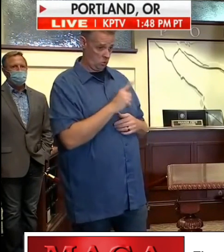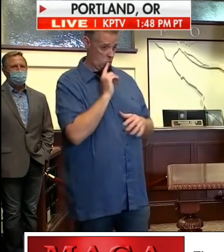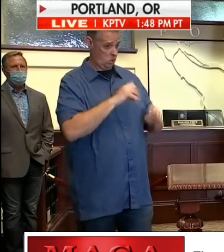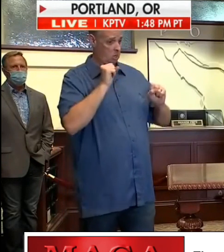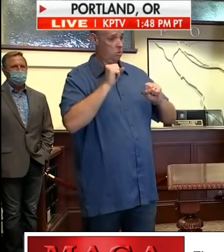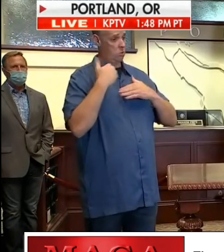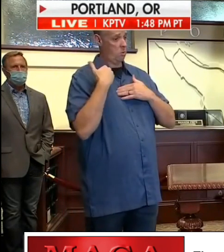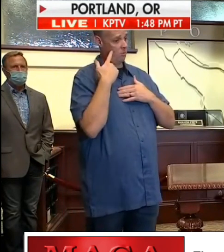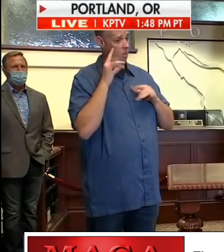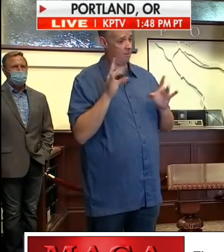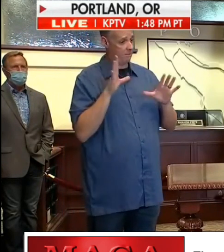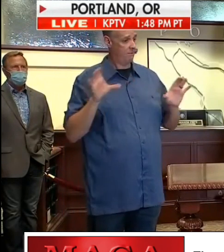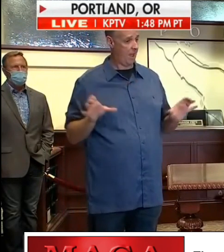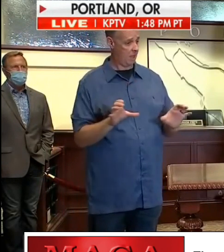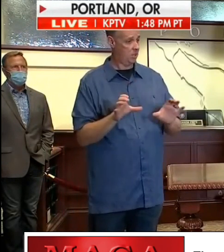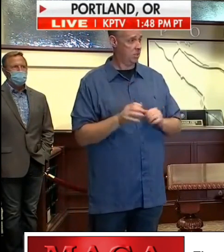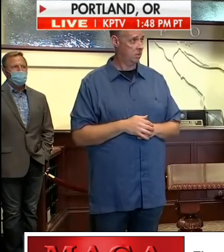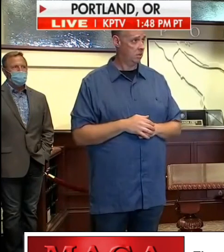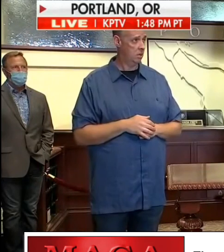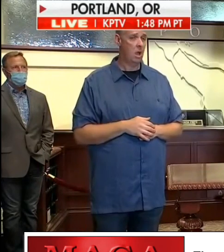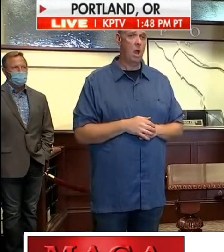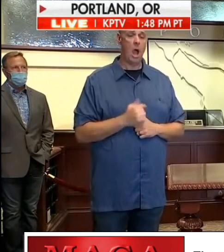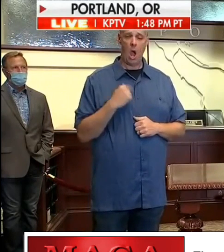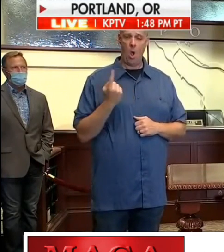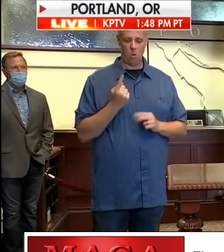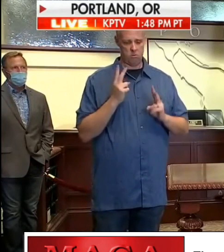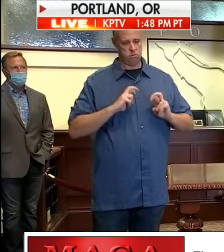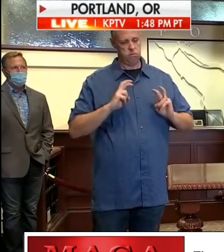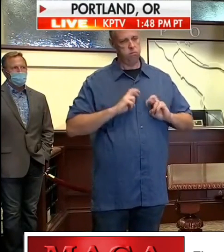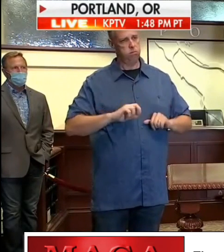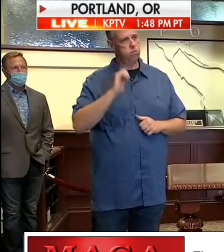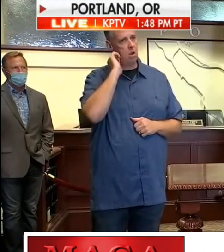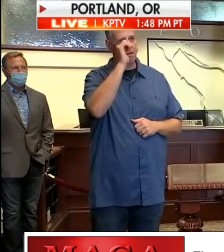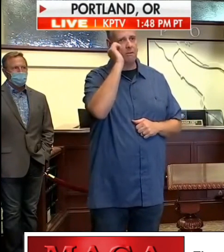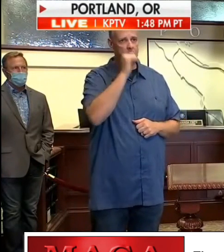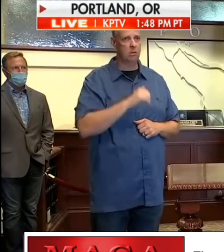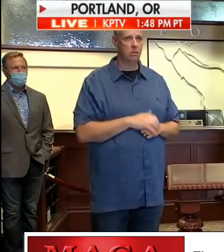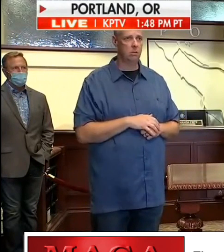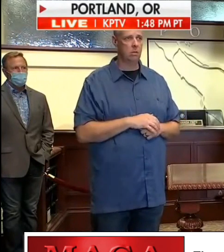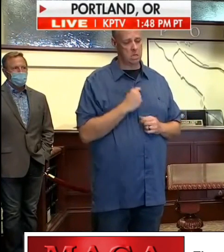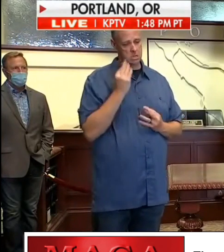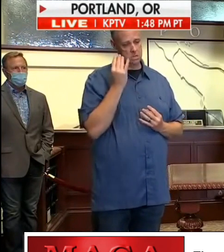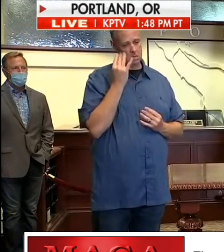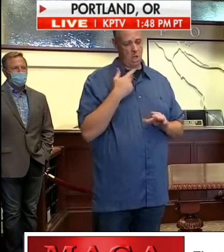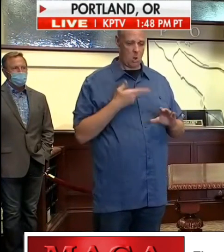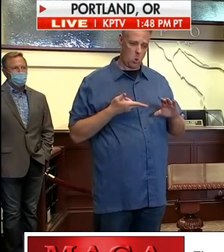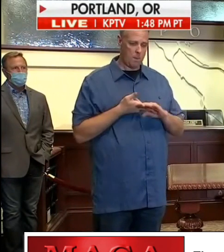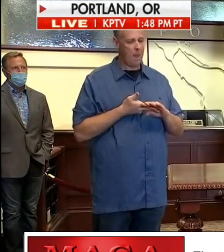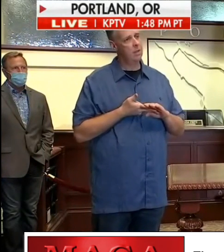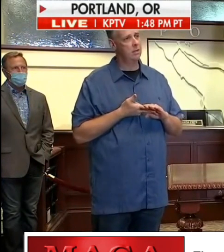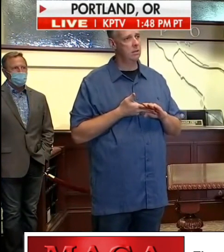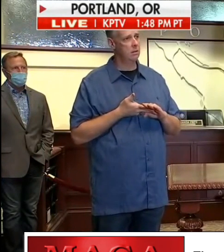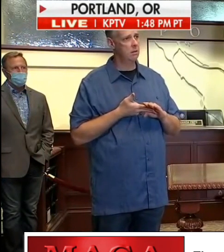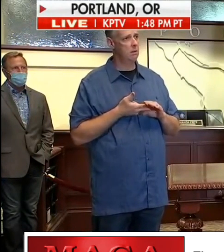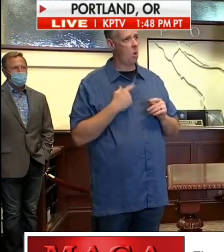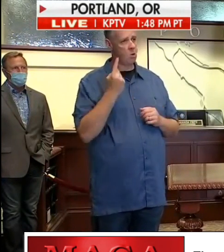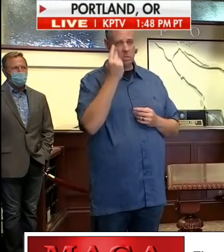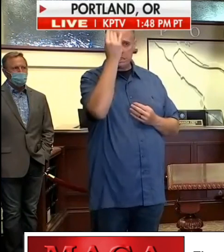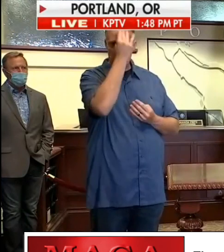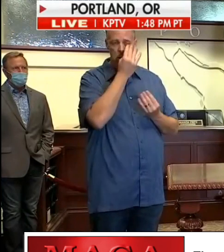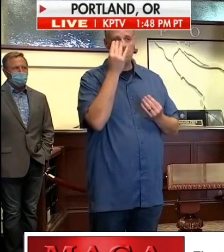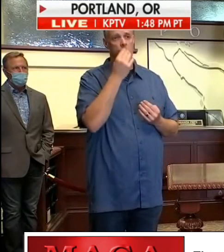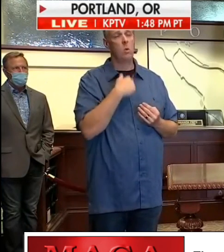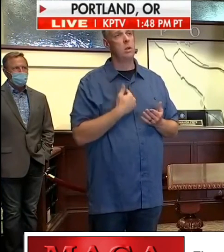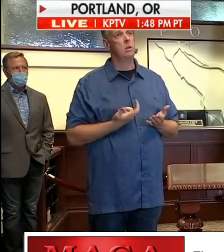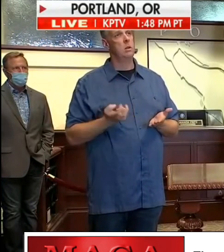these protests in Portland? I ask myself that question every day. I go to bed with that question foremost in my mind, and